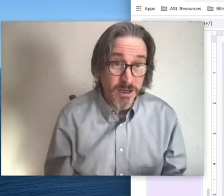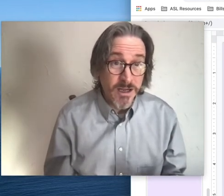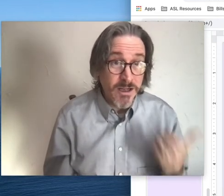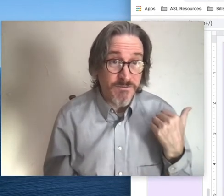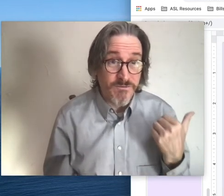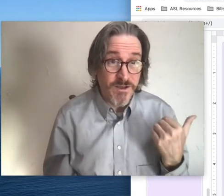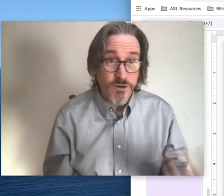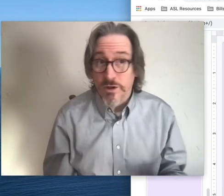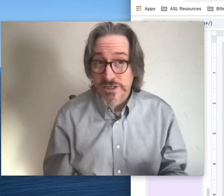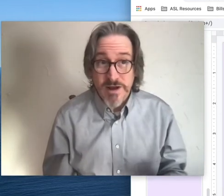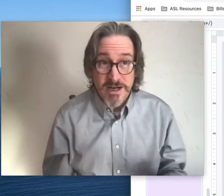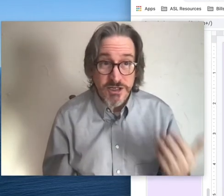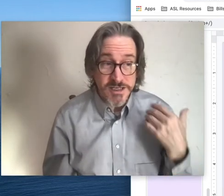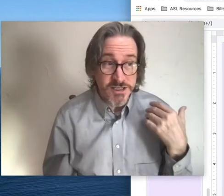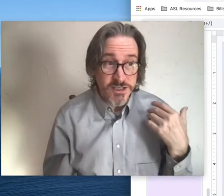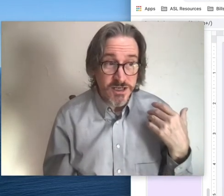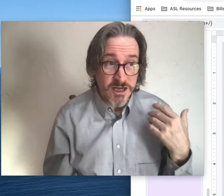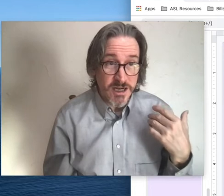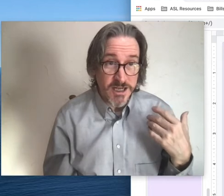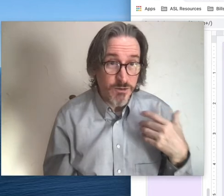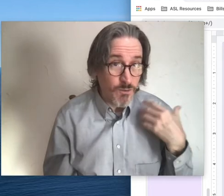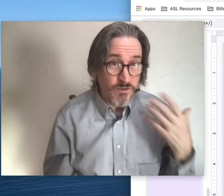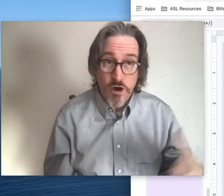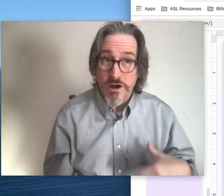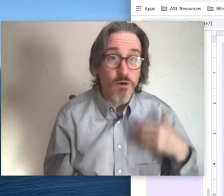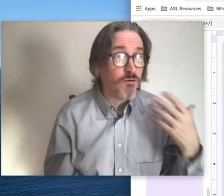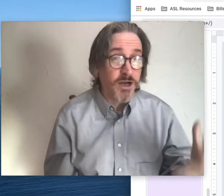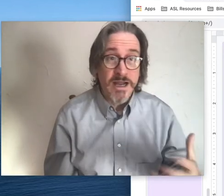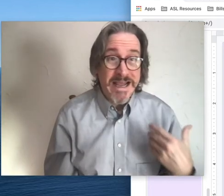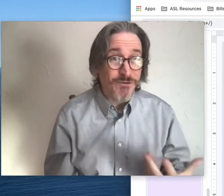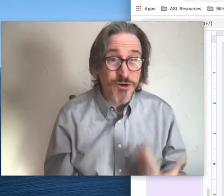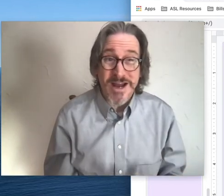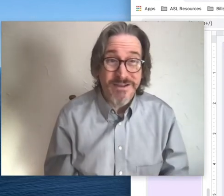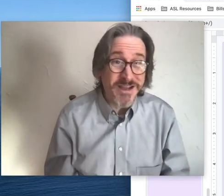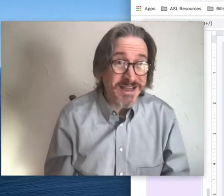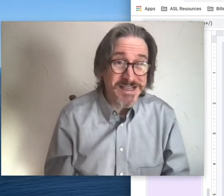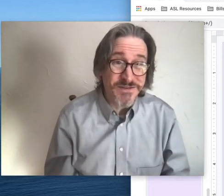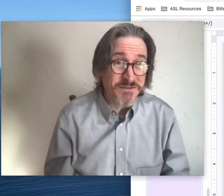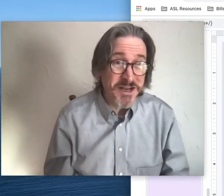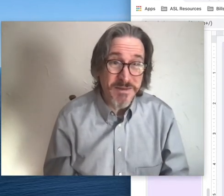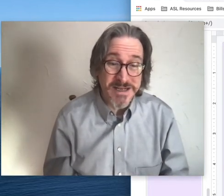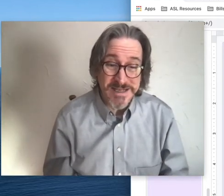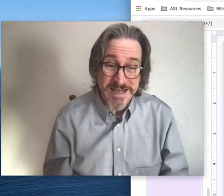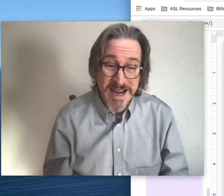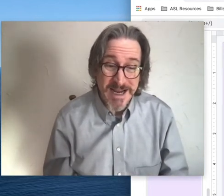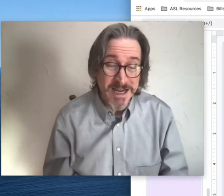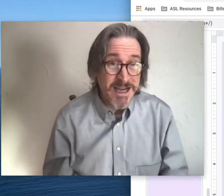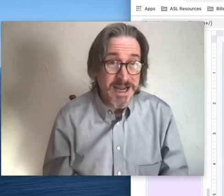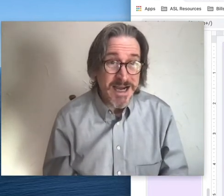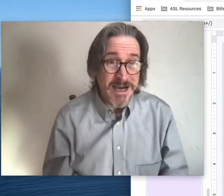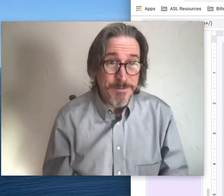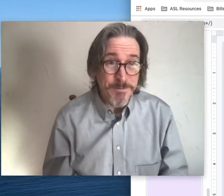point. I've given you all the strategies. We've gone over it. If you're not giving at least 15 minutes a